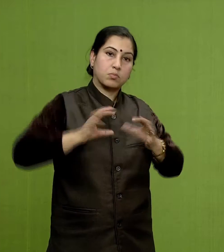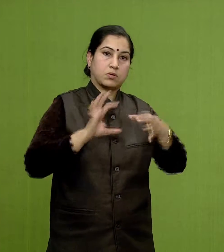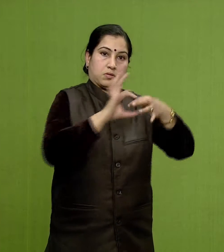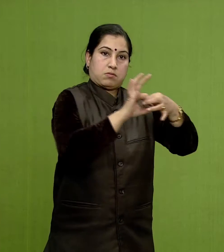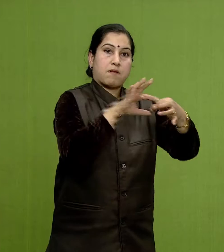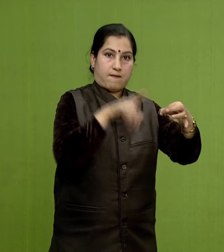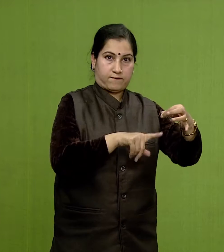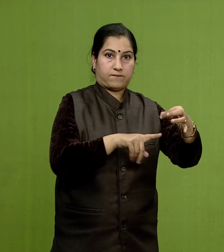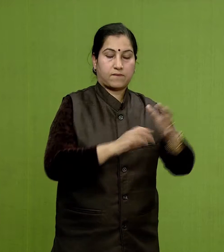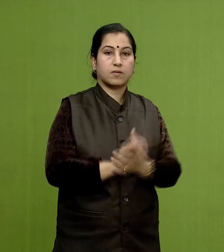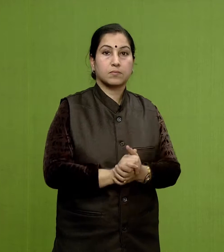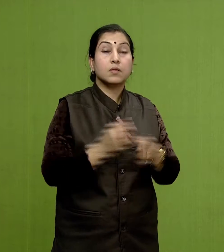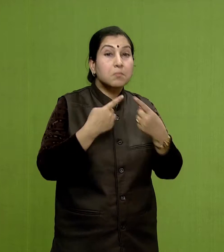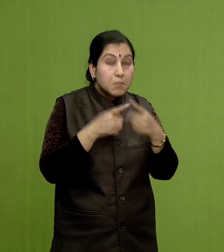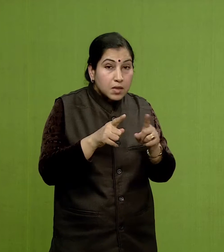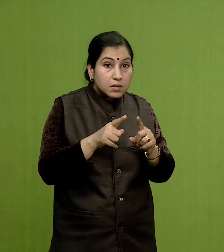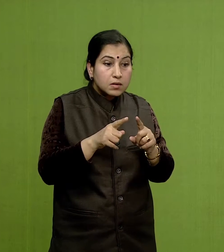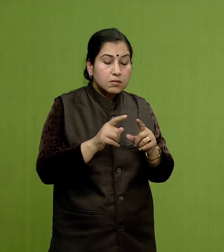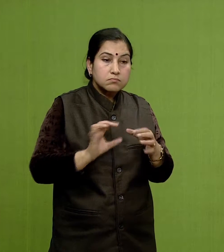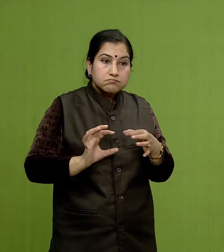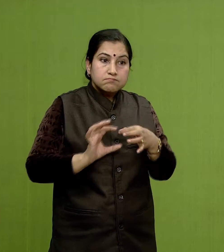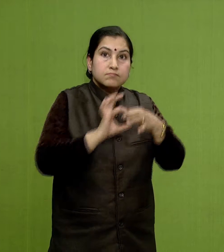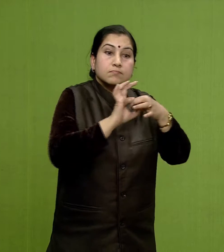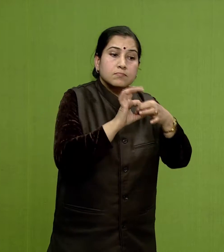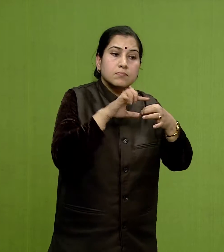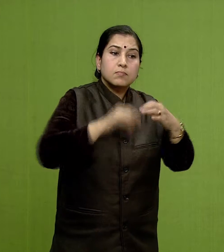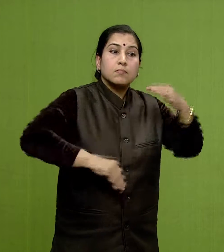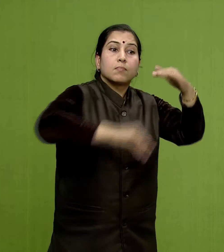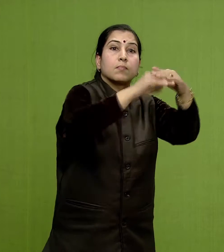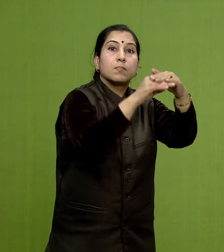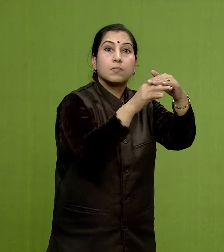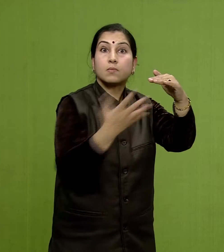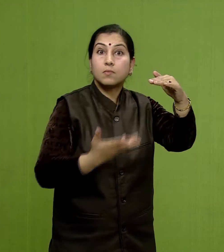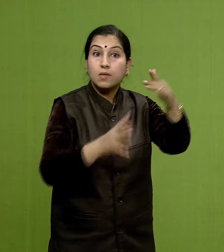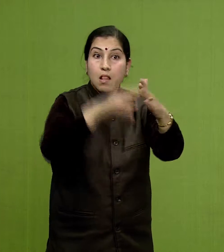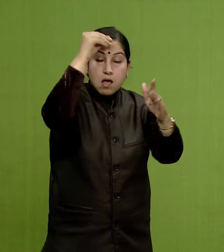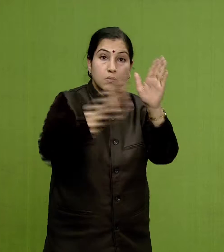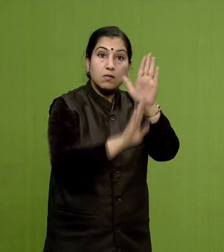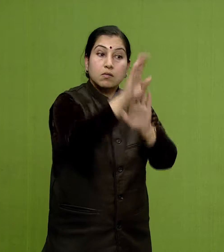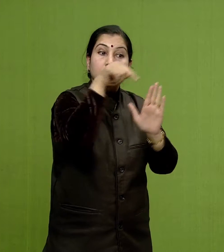But the extent to which an individual develops these